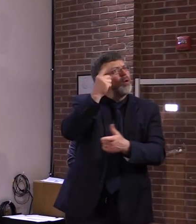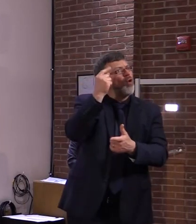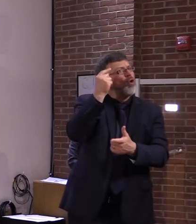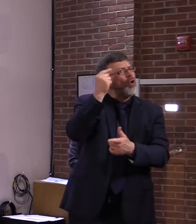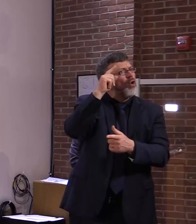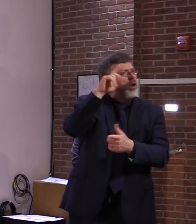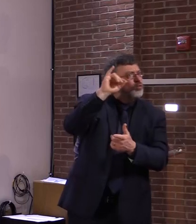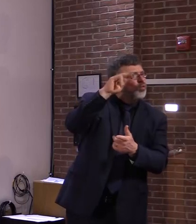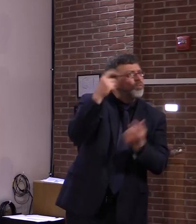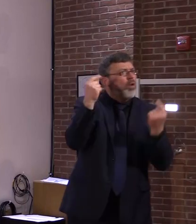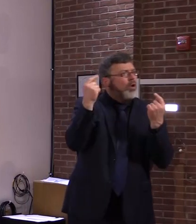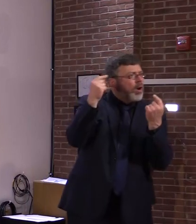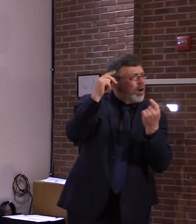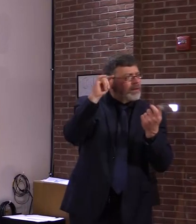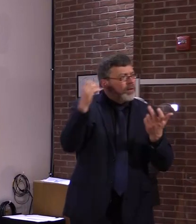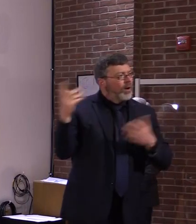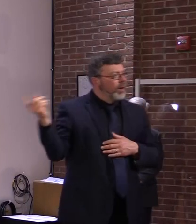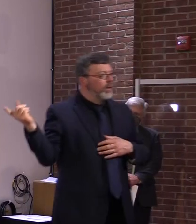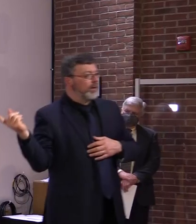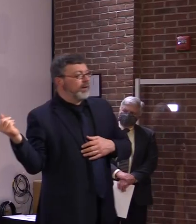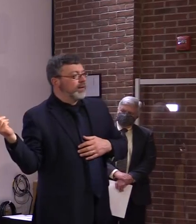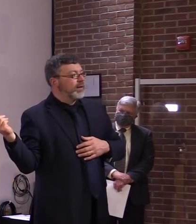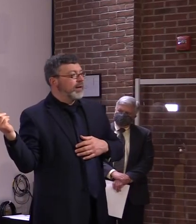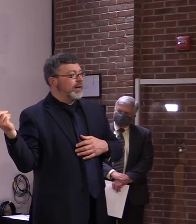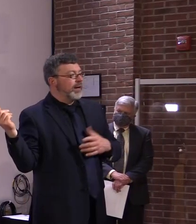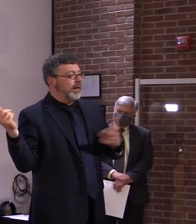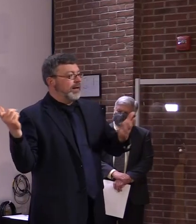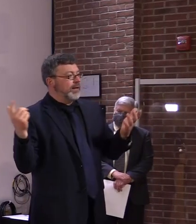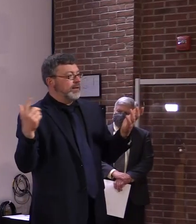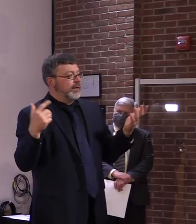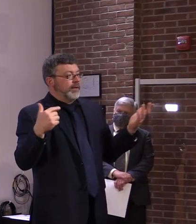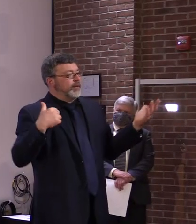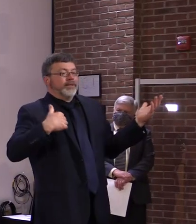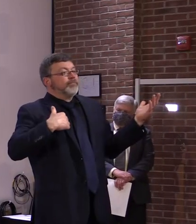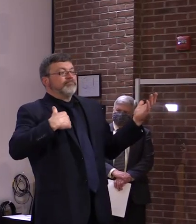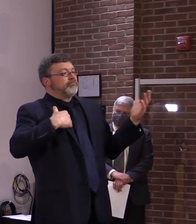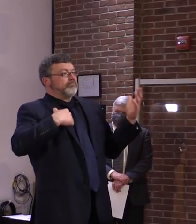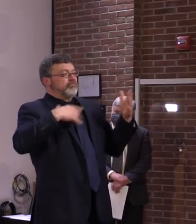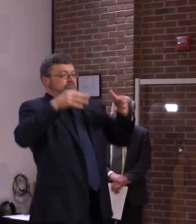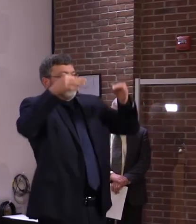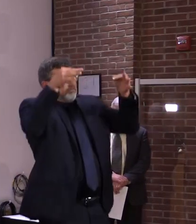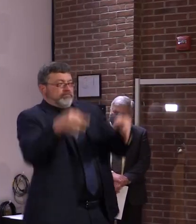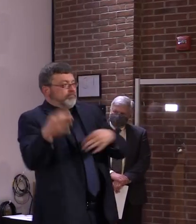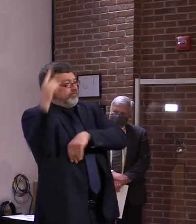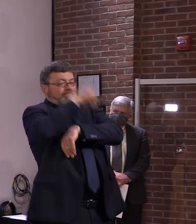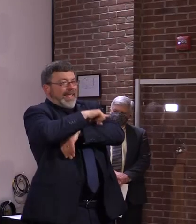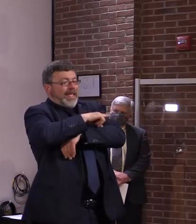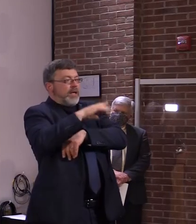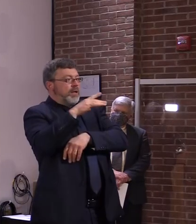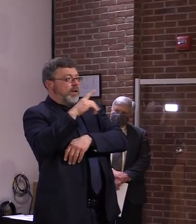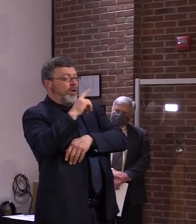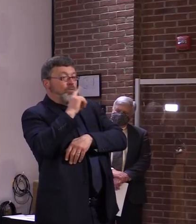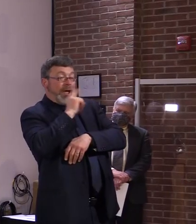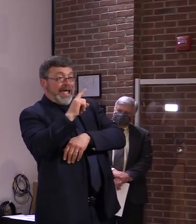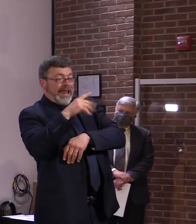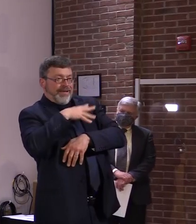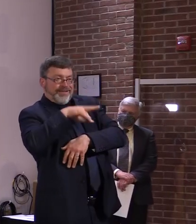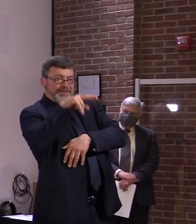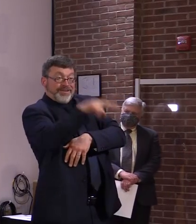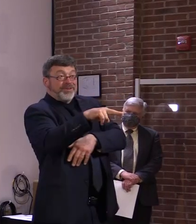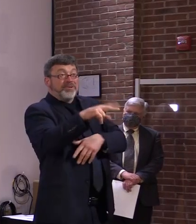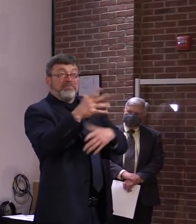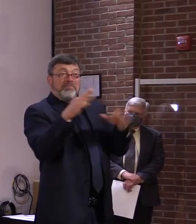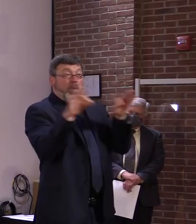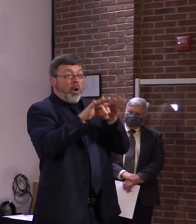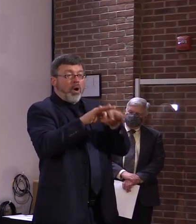30, and that's the one I'm concerned about. So the longer that underperforms, the least likely we